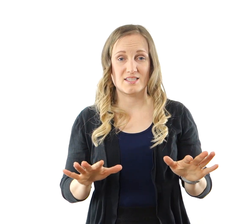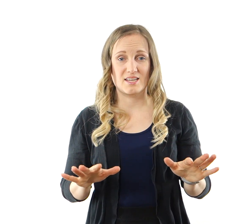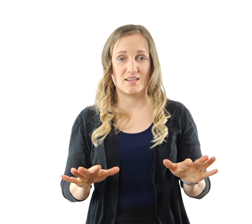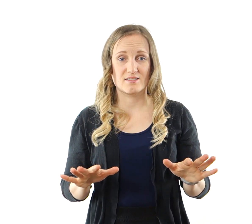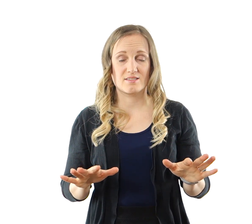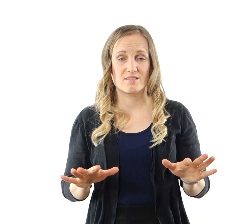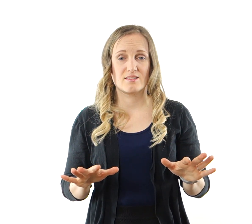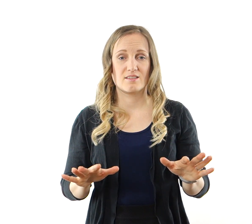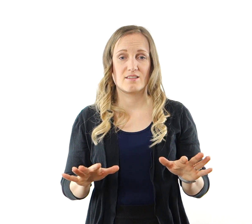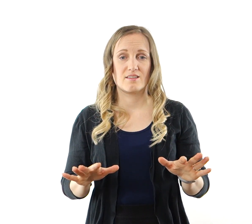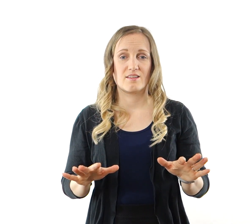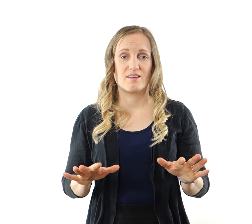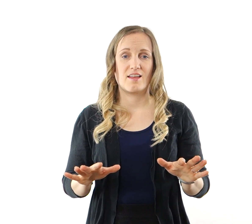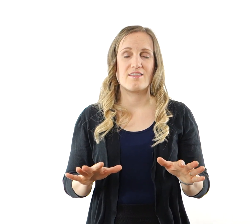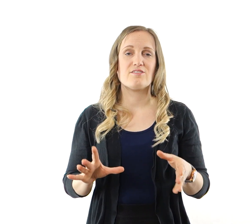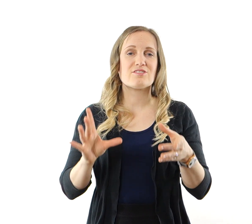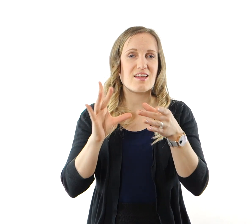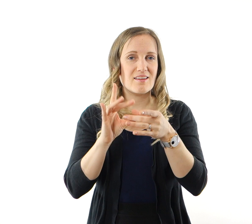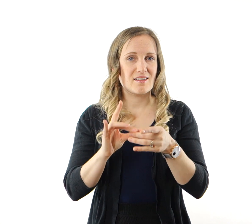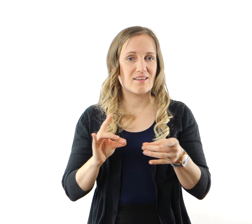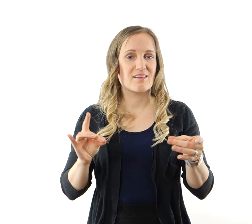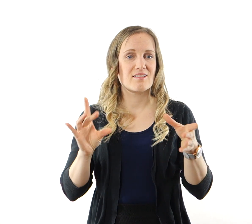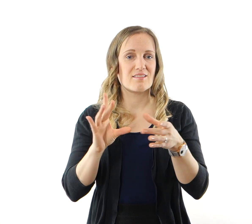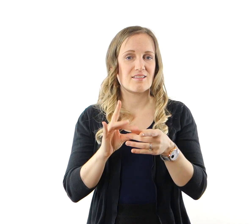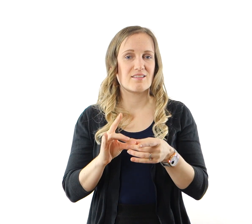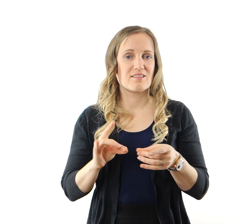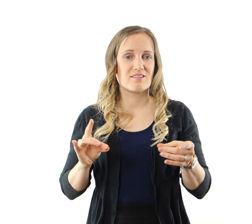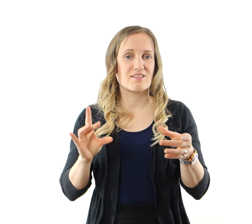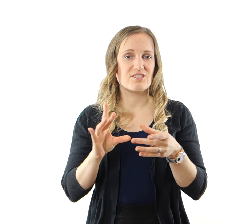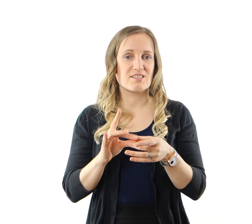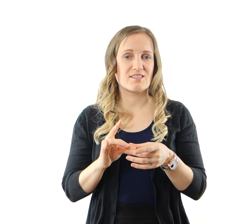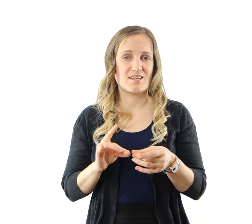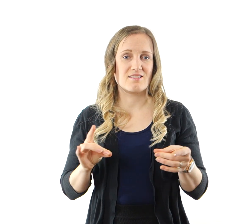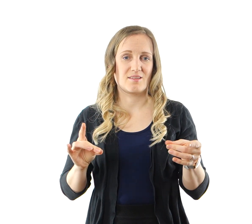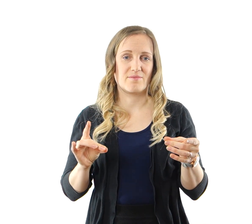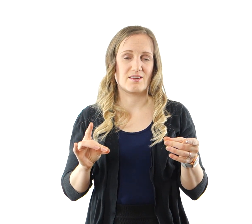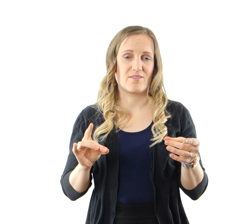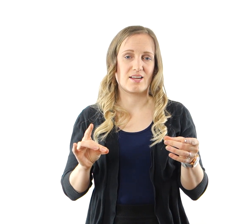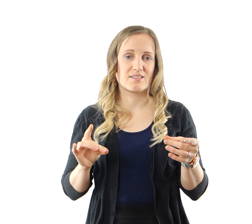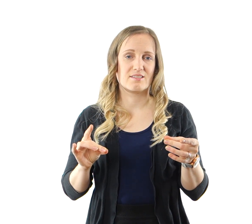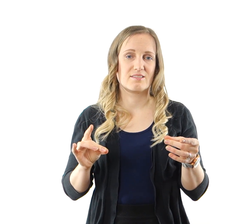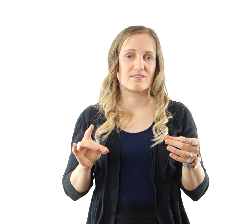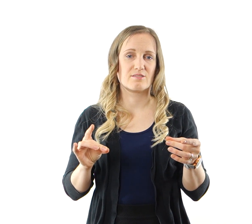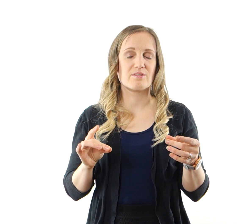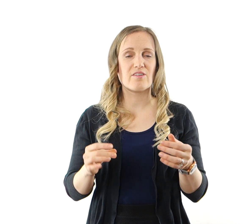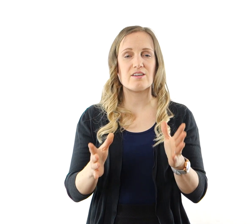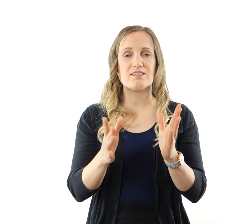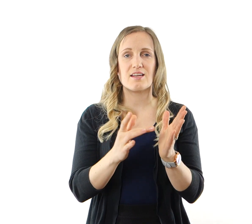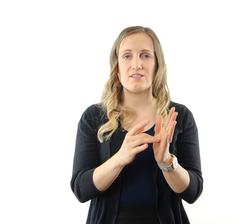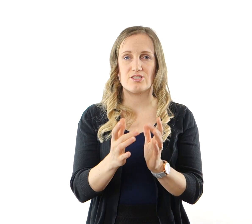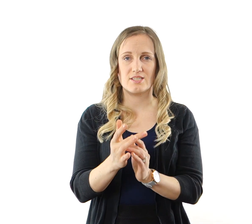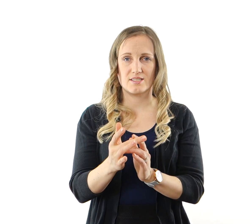tense. And then you're saying that Jesus said something, right? So we've already signed